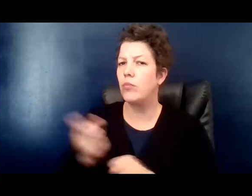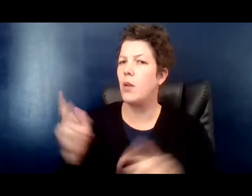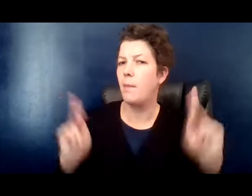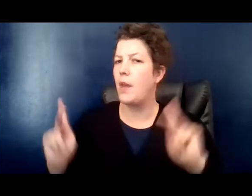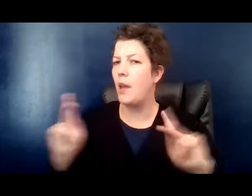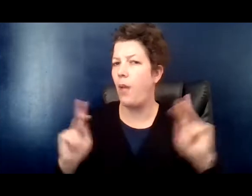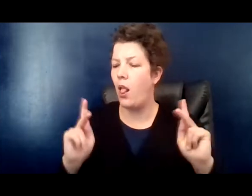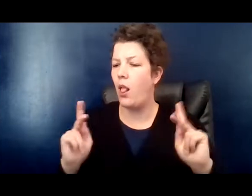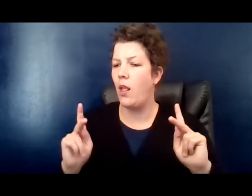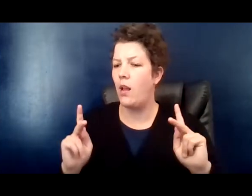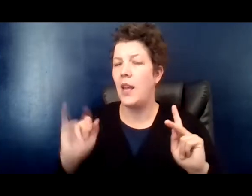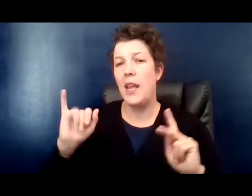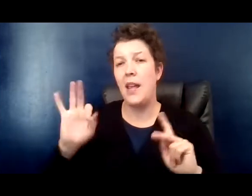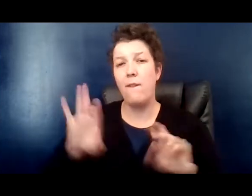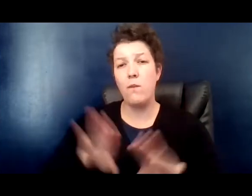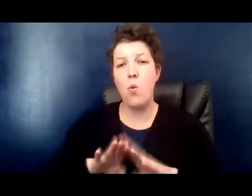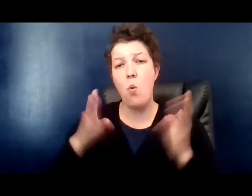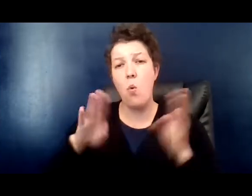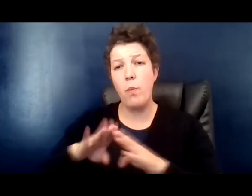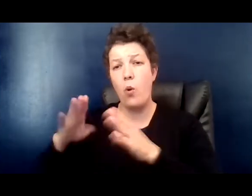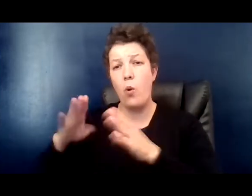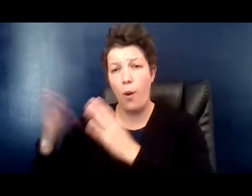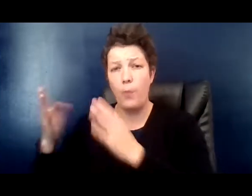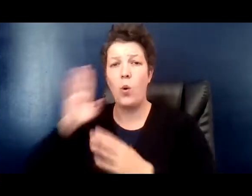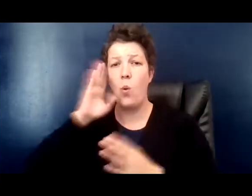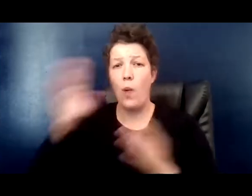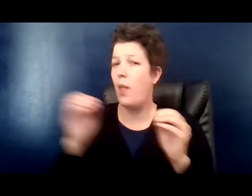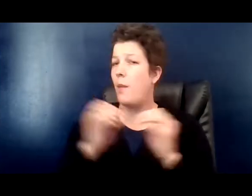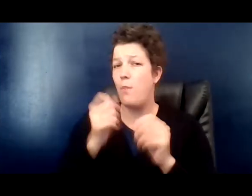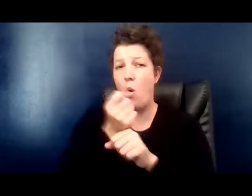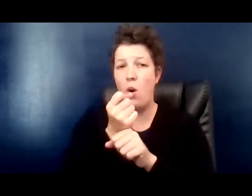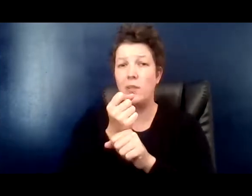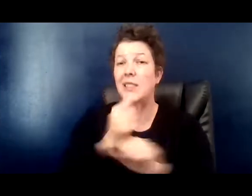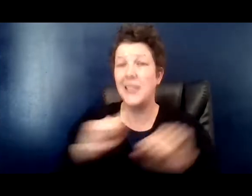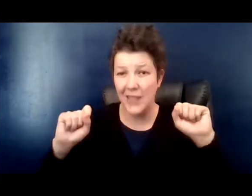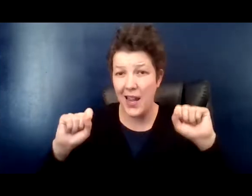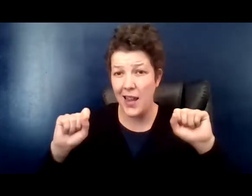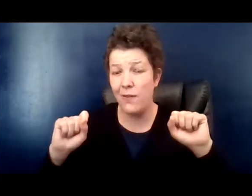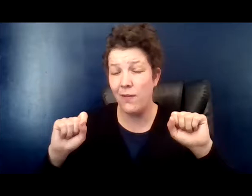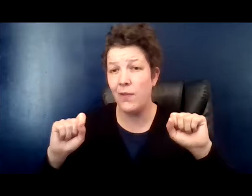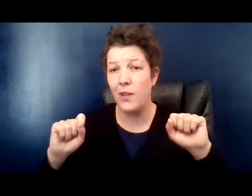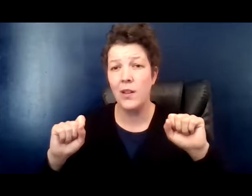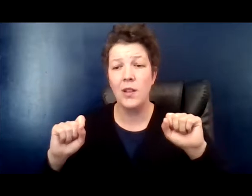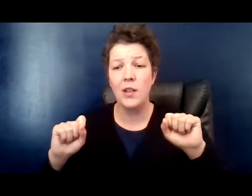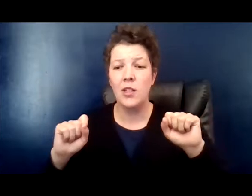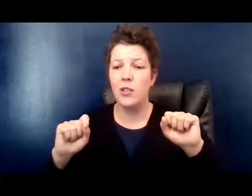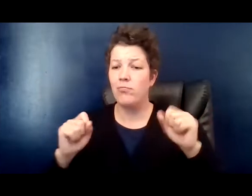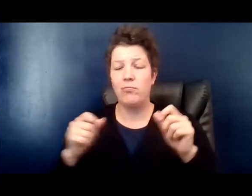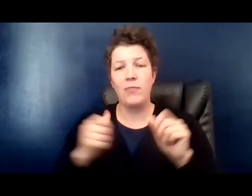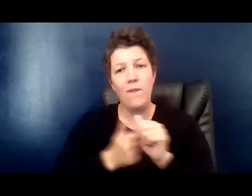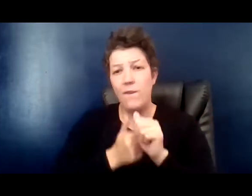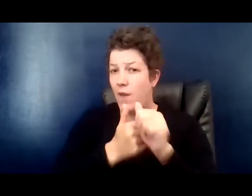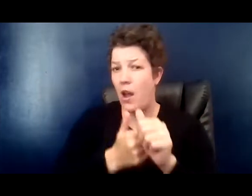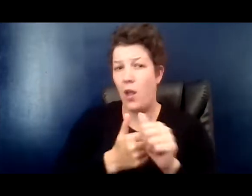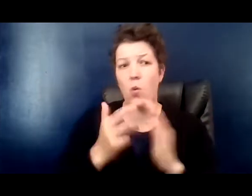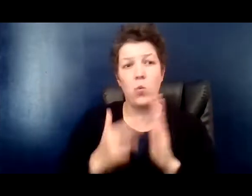for everyone, because that's really important. How I act when I go into to the grocery store is just